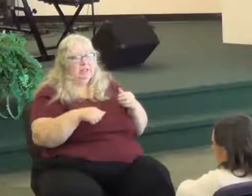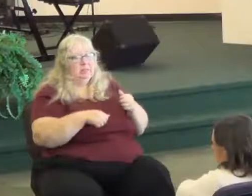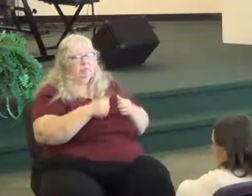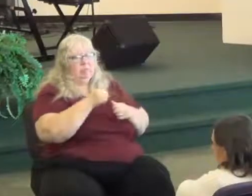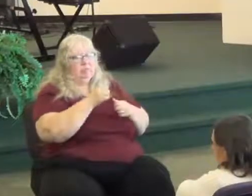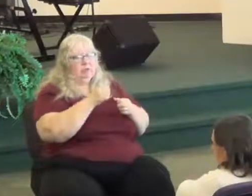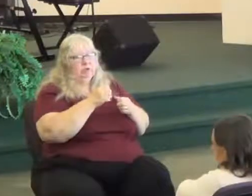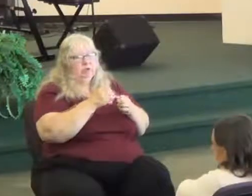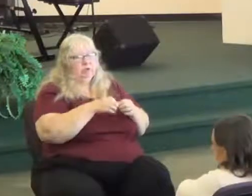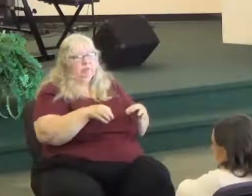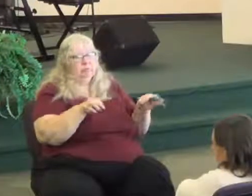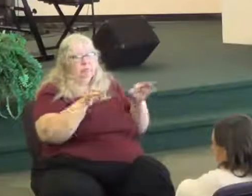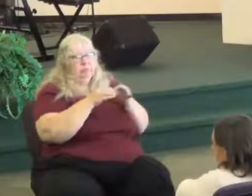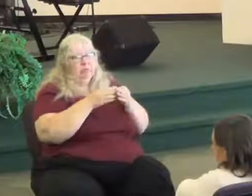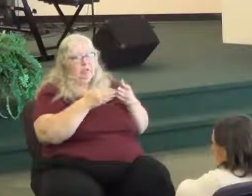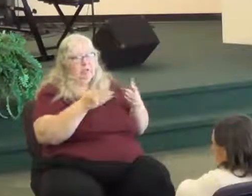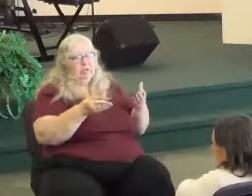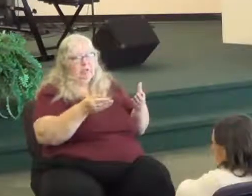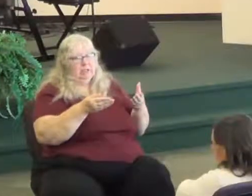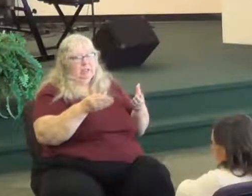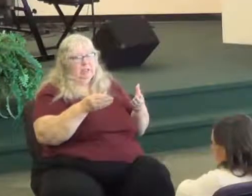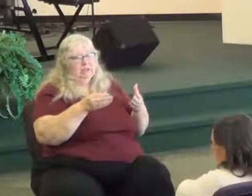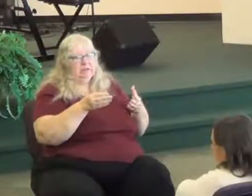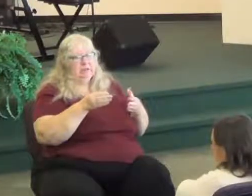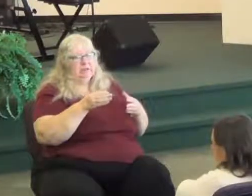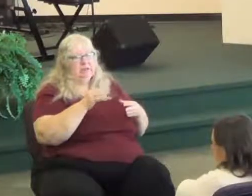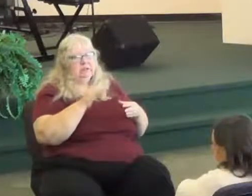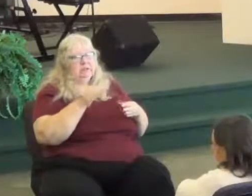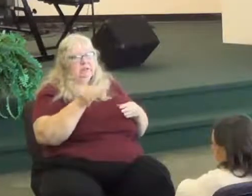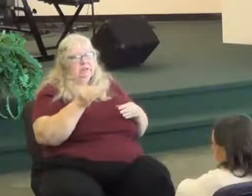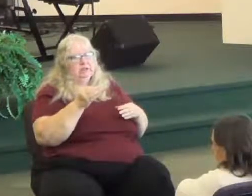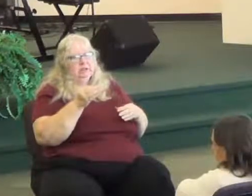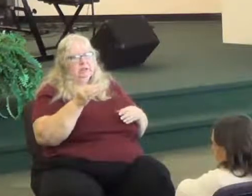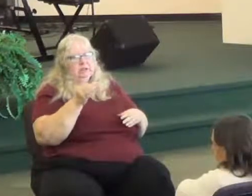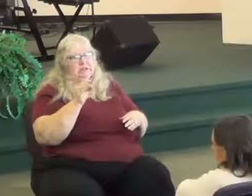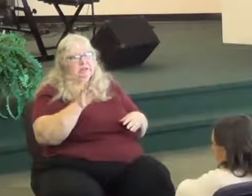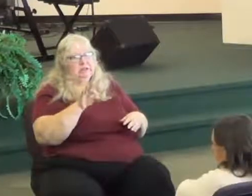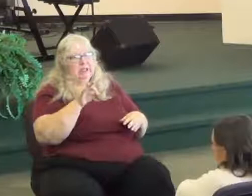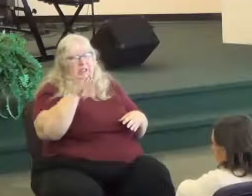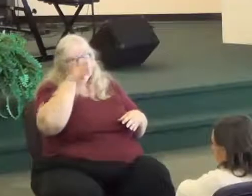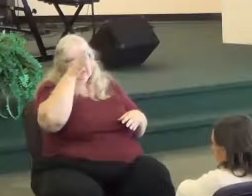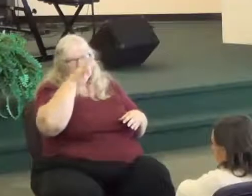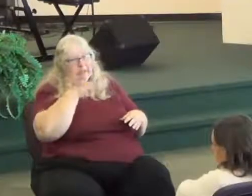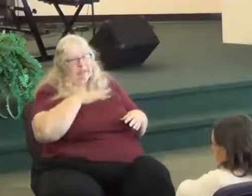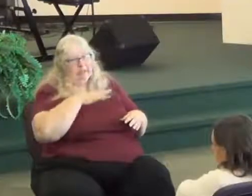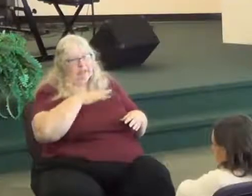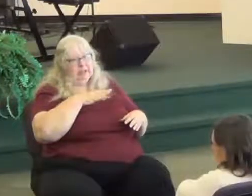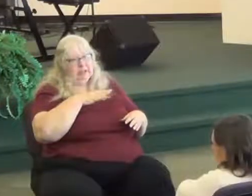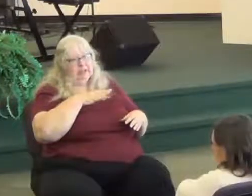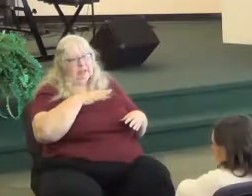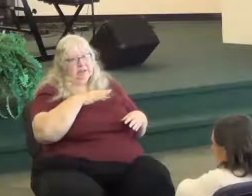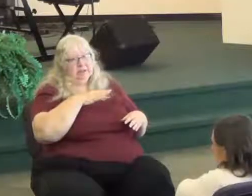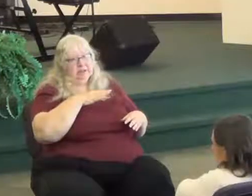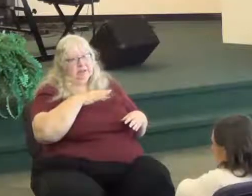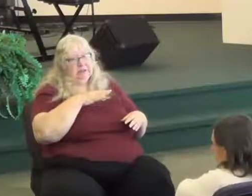These nine Jewish men were so caught up in the healing that they missed the healer. Don't let that escape you.